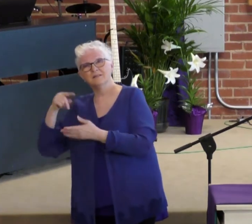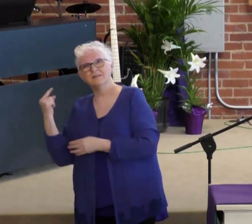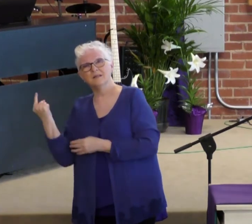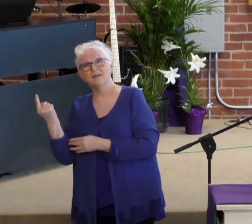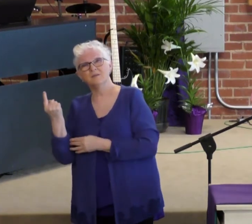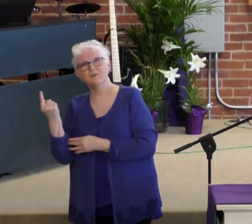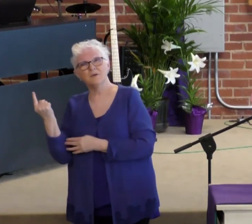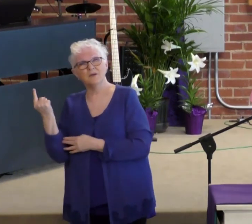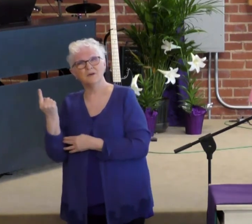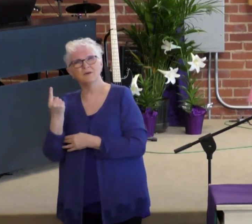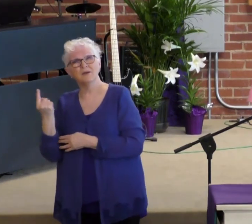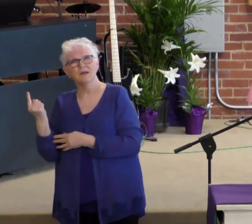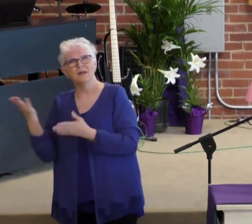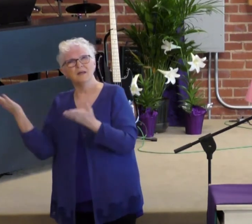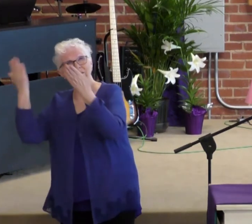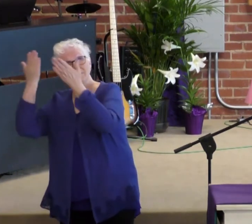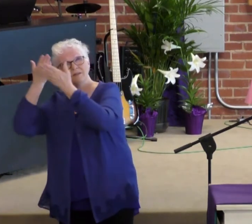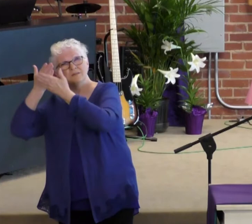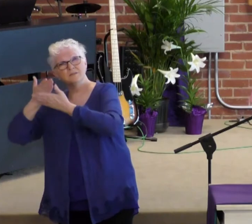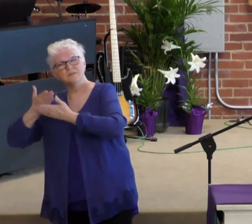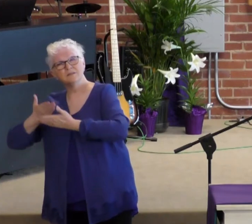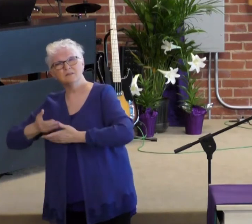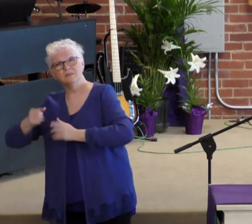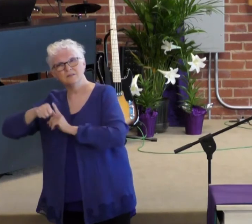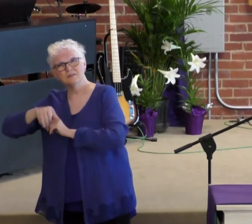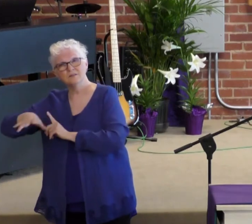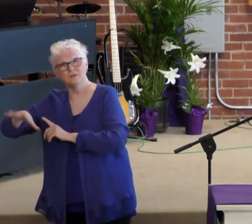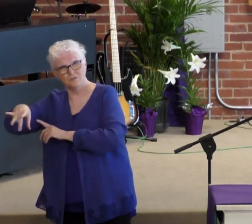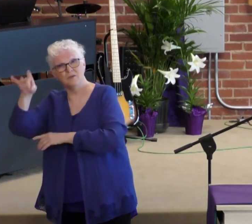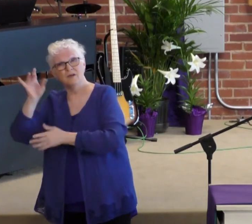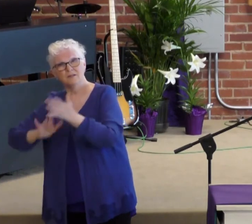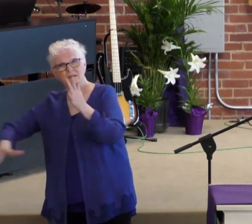the shadows, you'll find